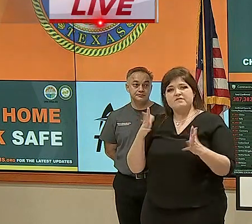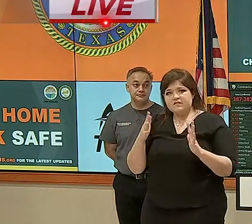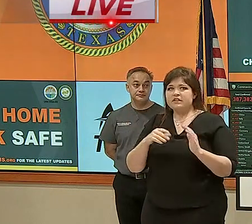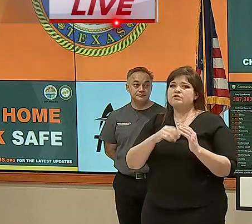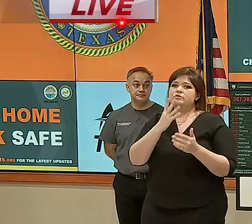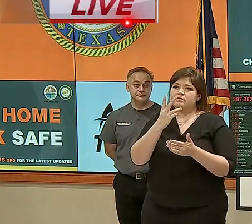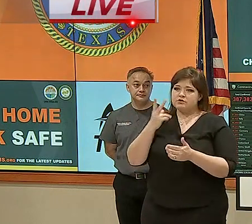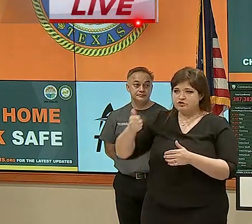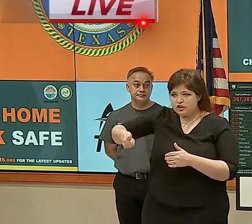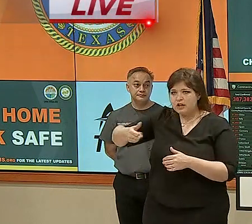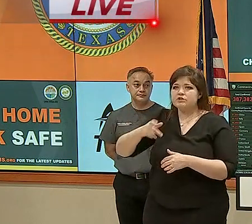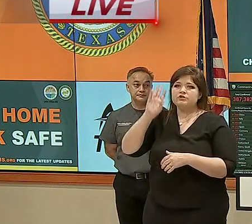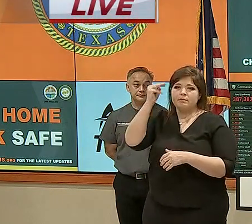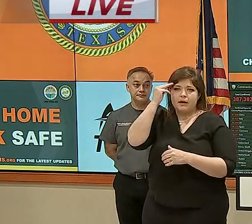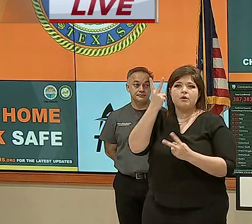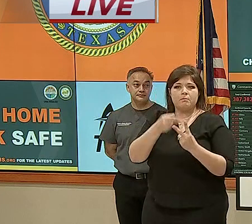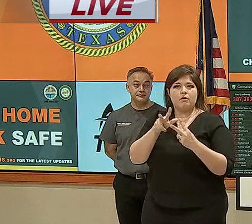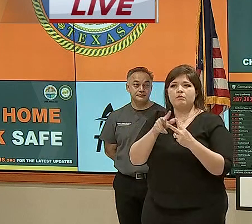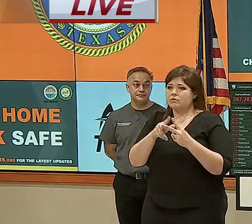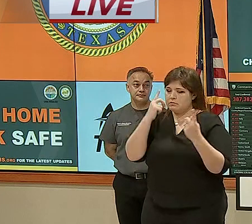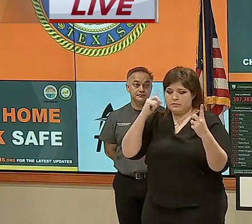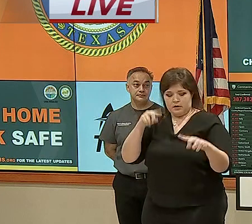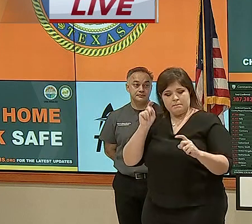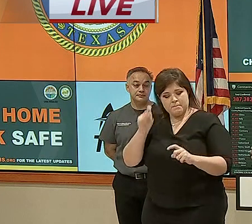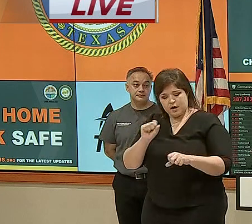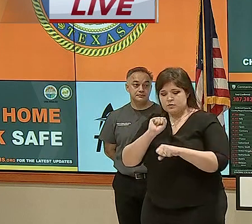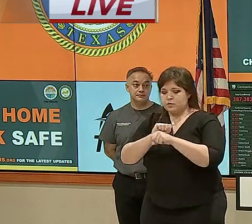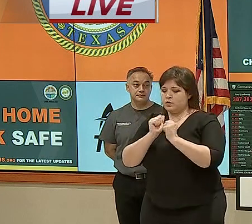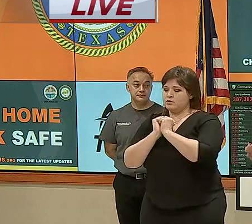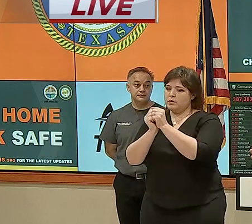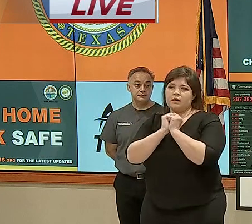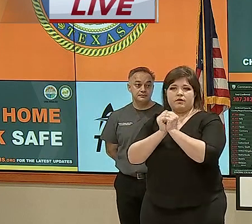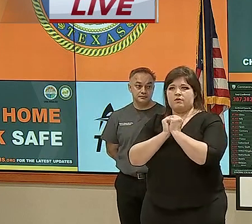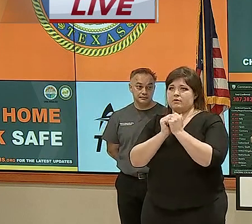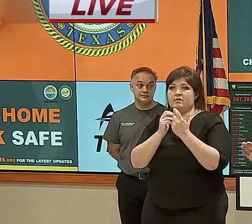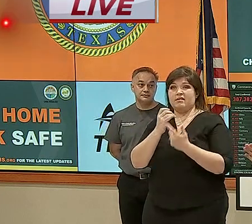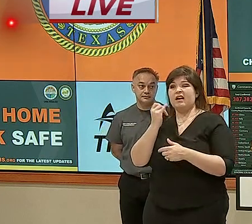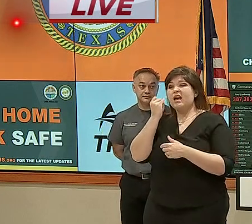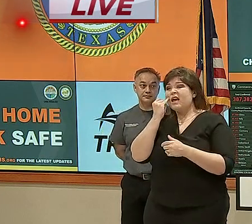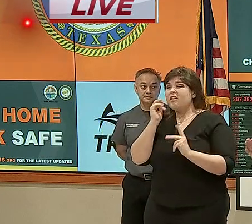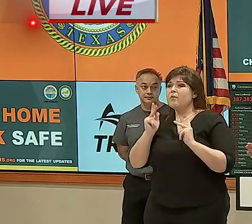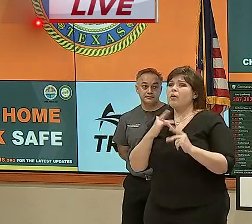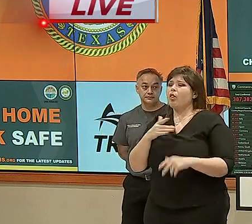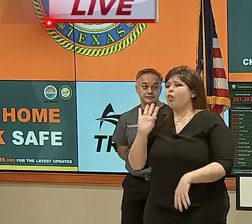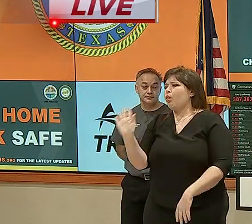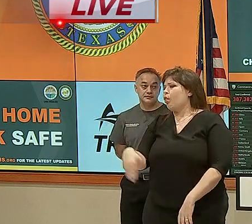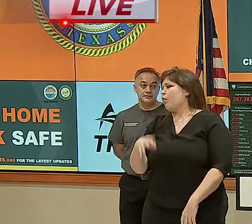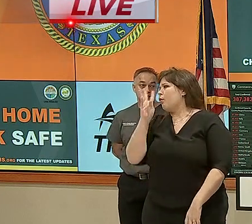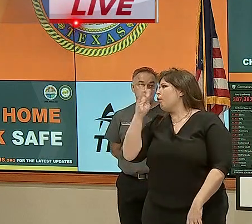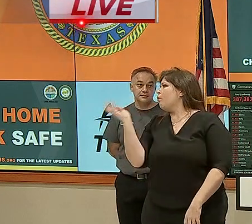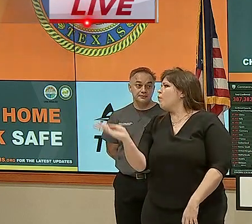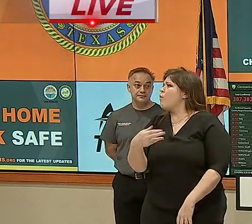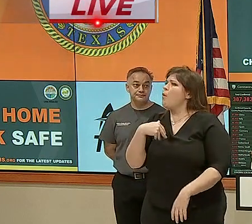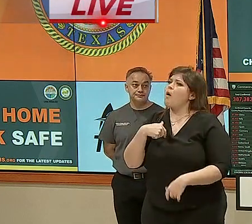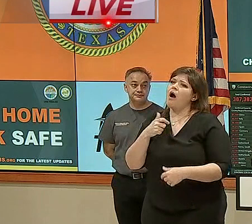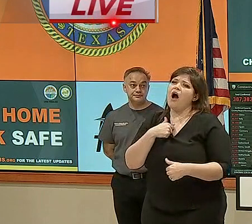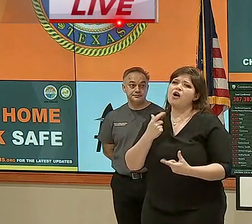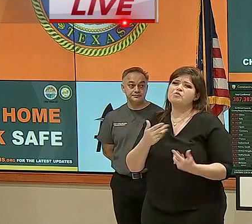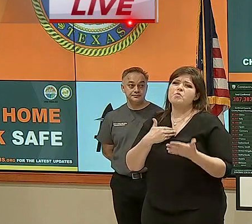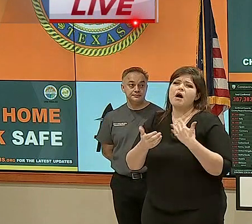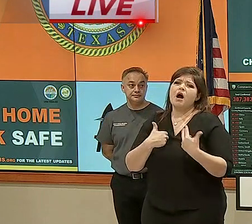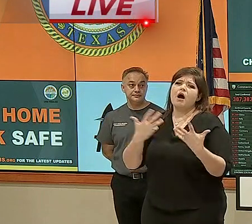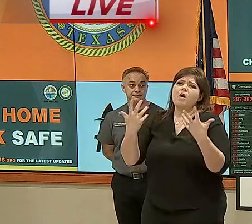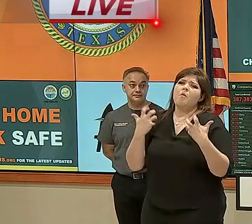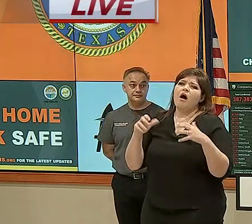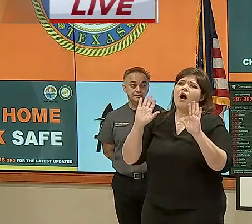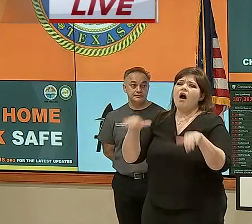both the judge and the mayor, everyone has to work together. This doesn't work if people ignore this, if people don't do this. because